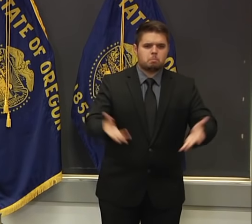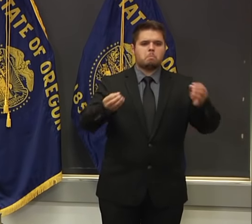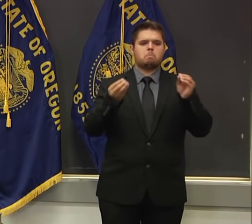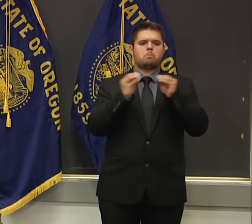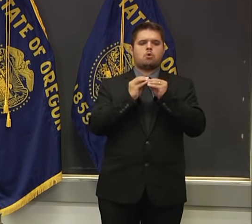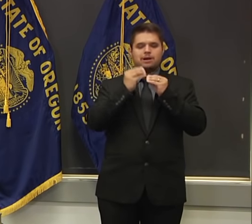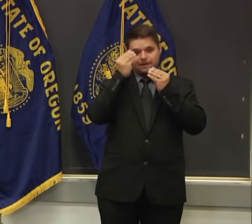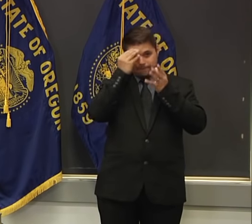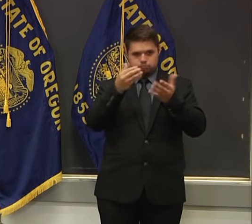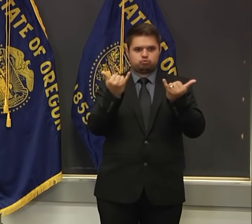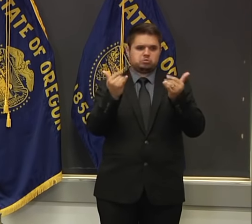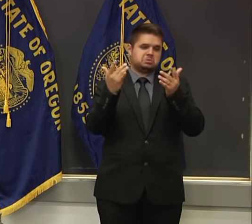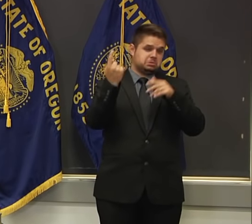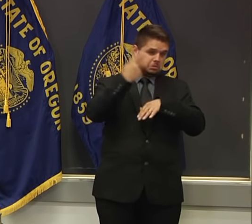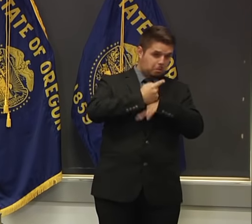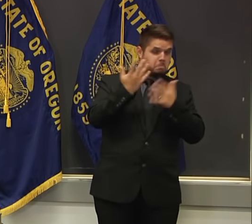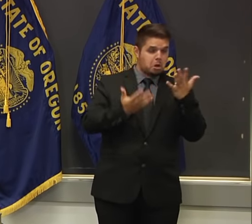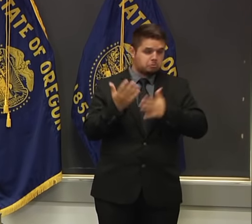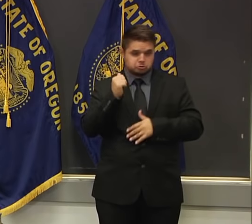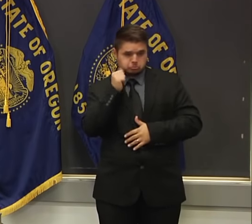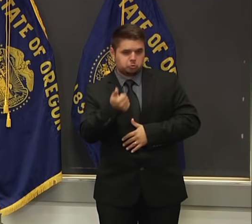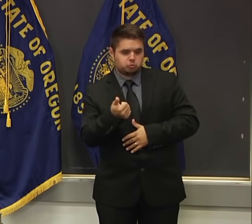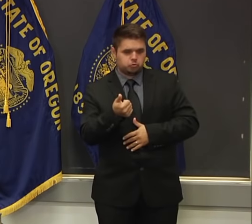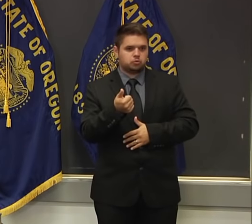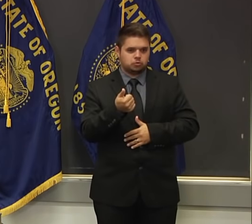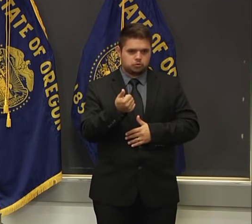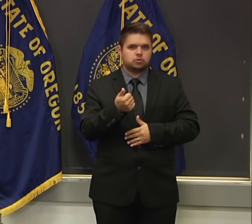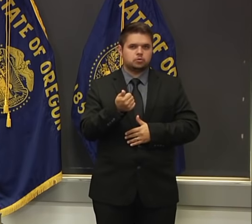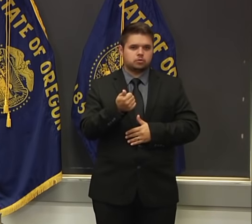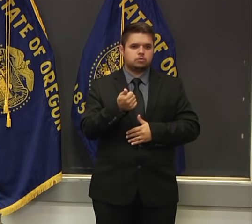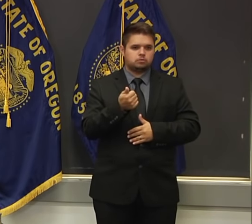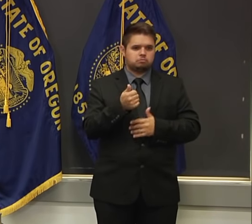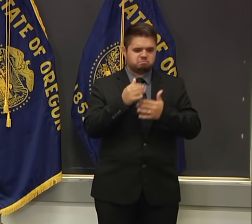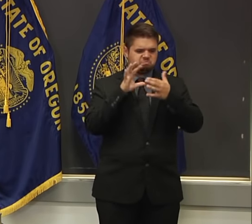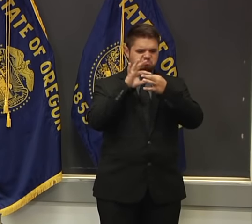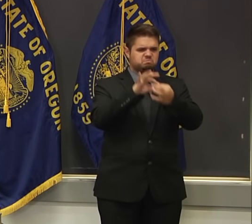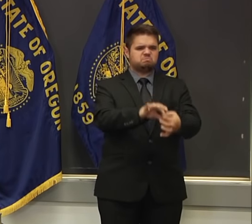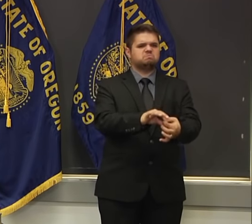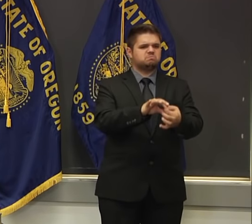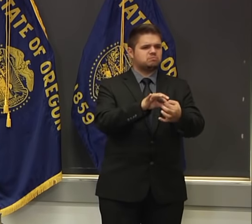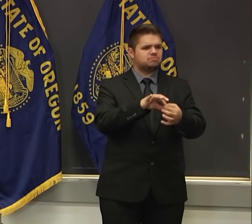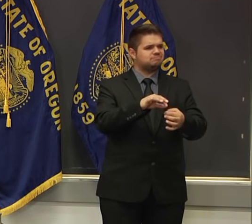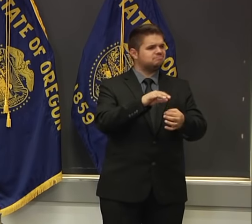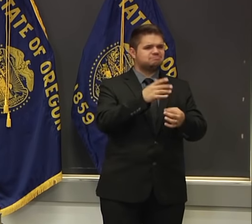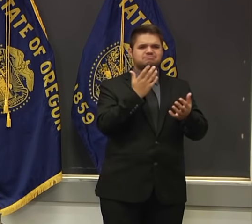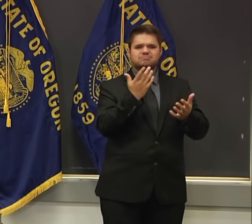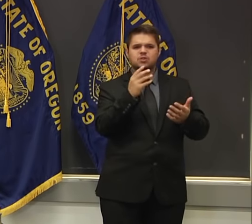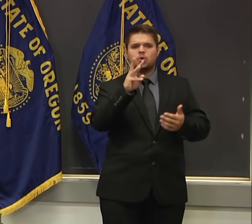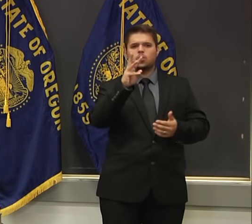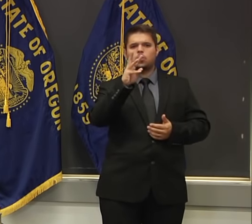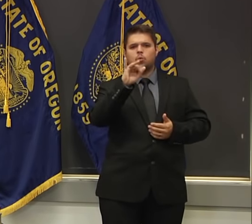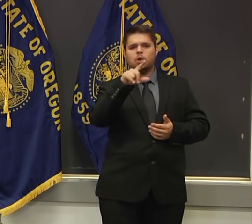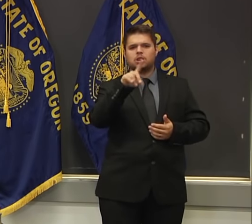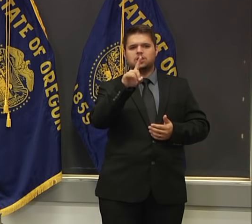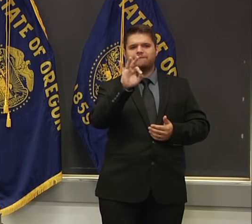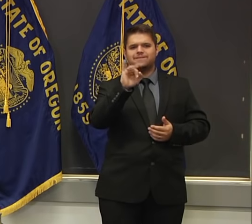not tomorrow, on our wildfire and smoke website for the Oregon Health Authority, which is at